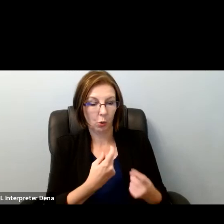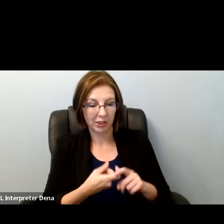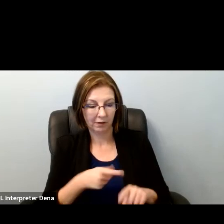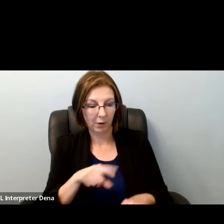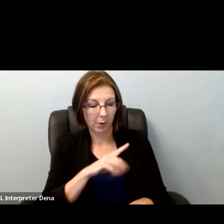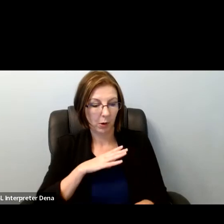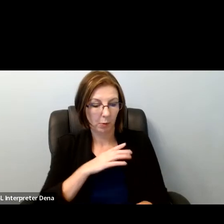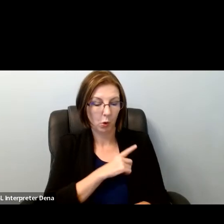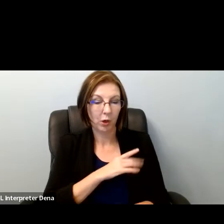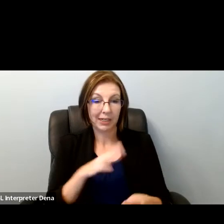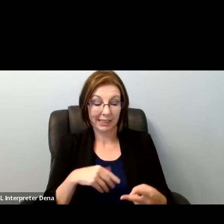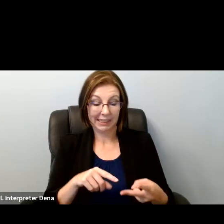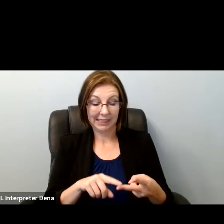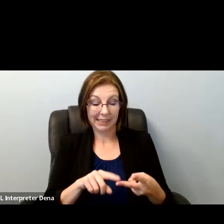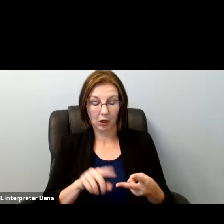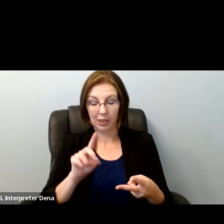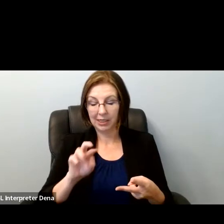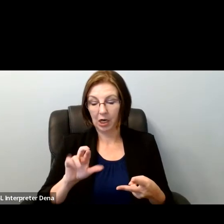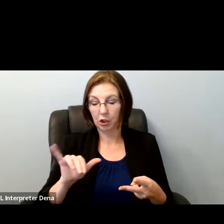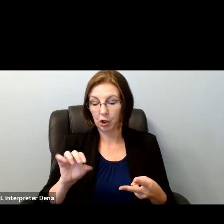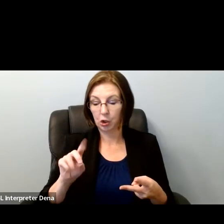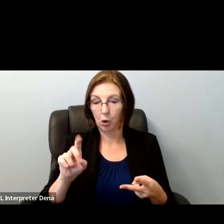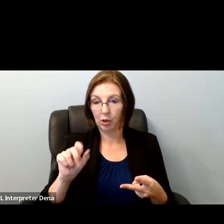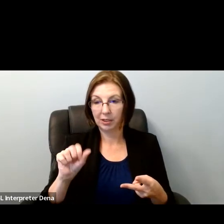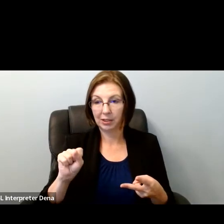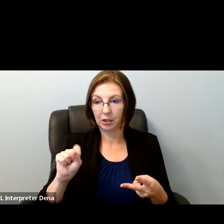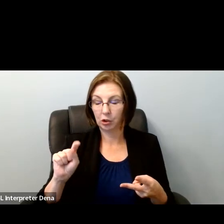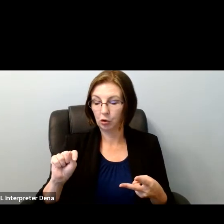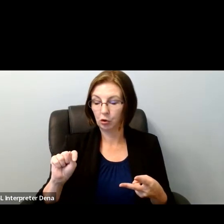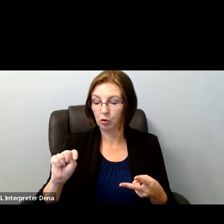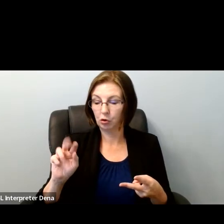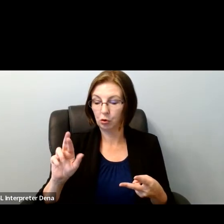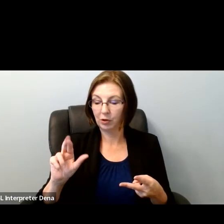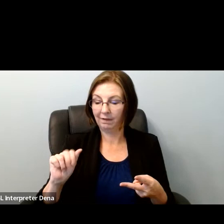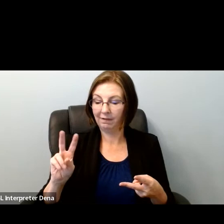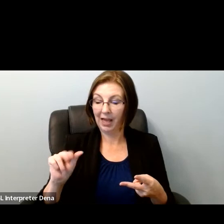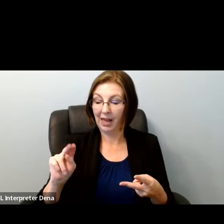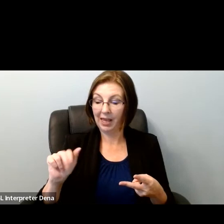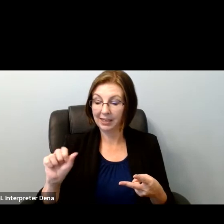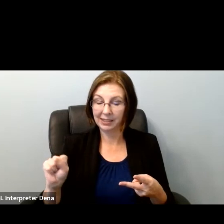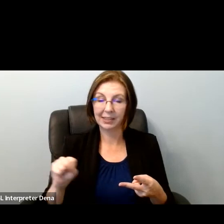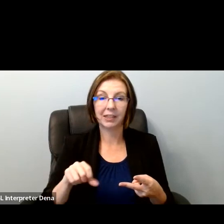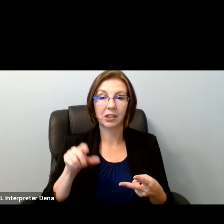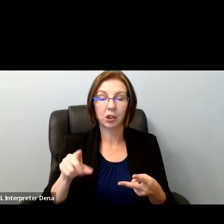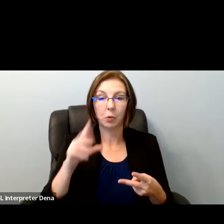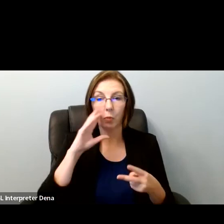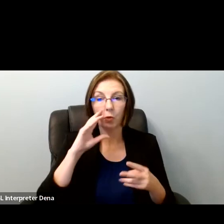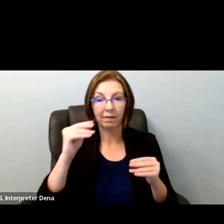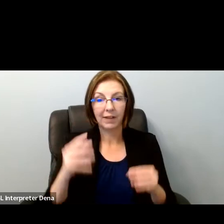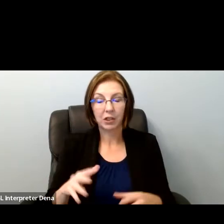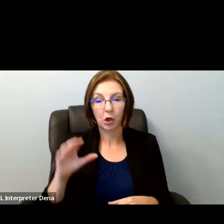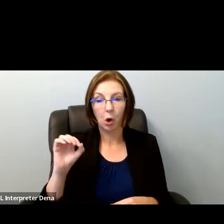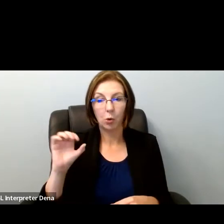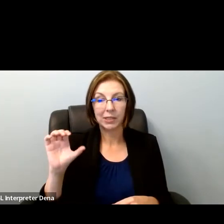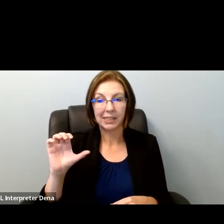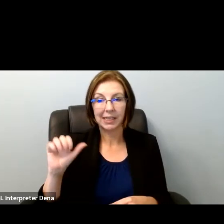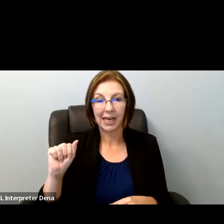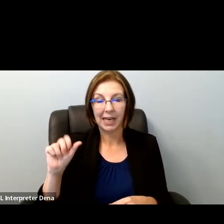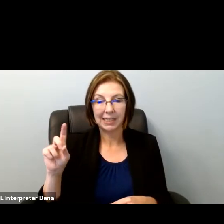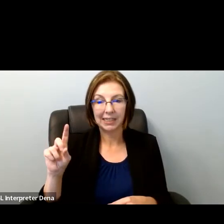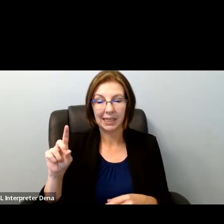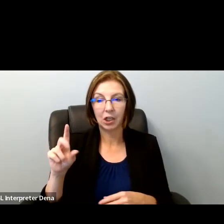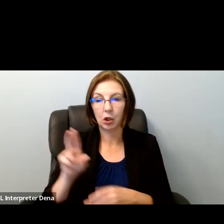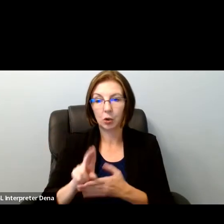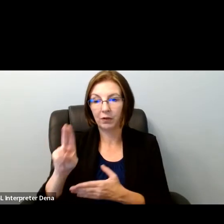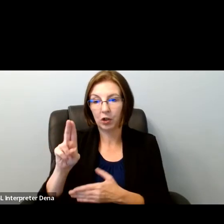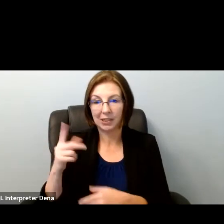was given by Dr. Yoda Trevoranis, the director of the Inclusive Design Research Center and professor at OCAD University in